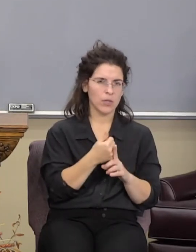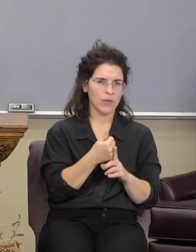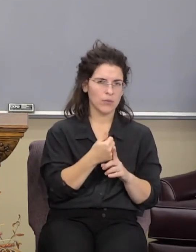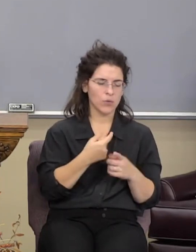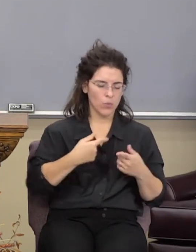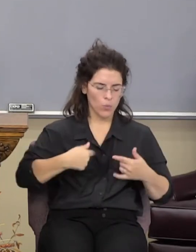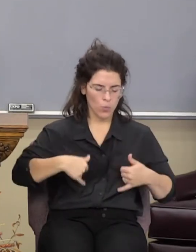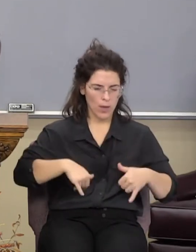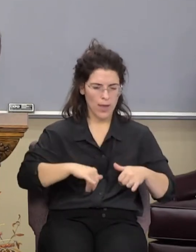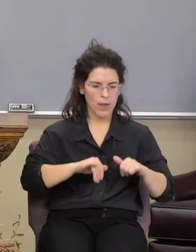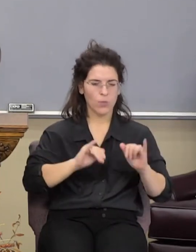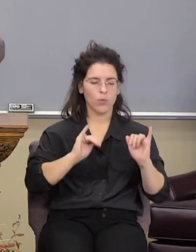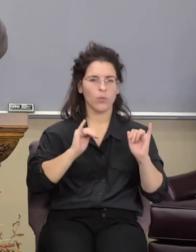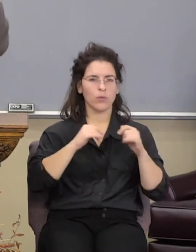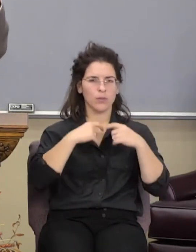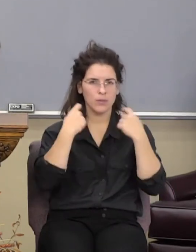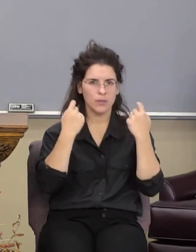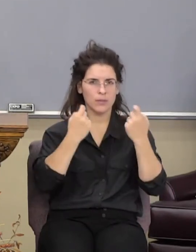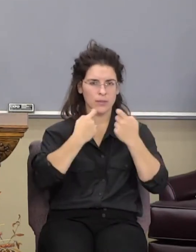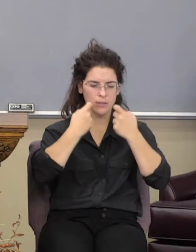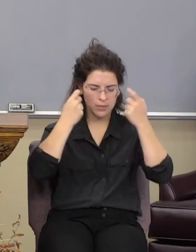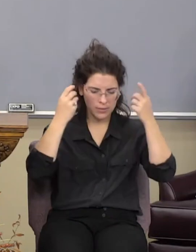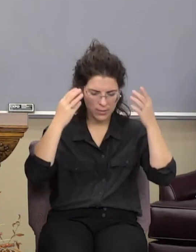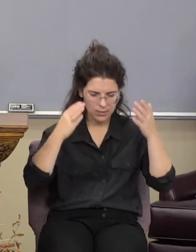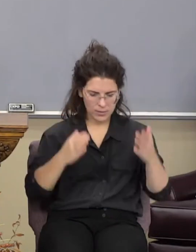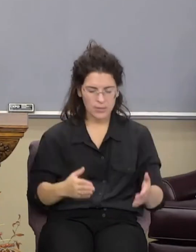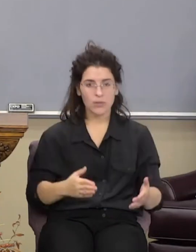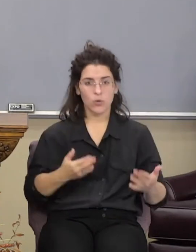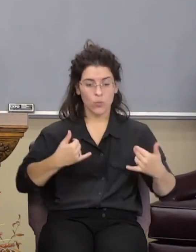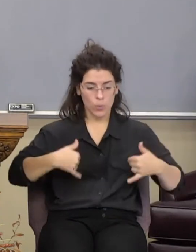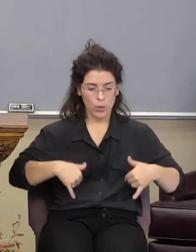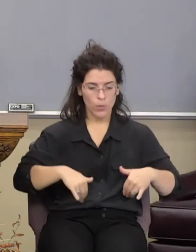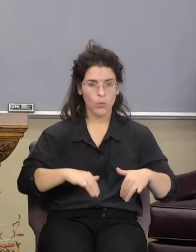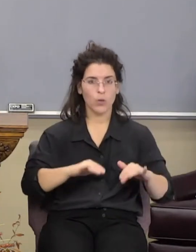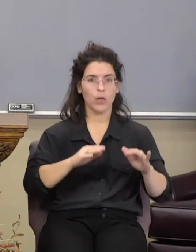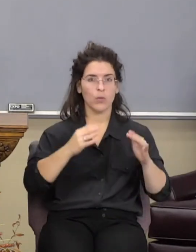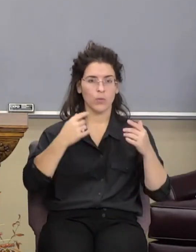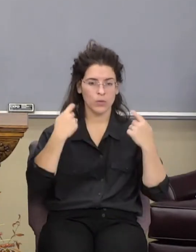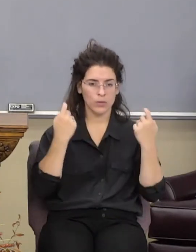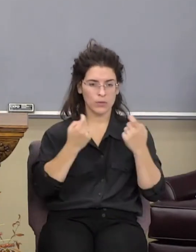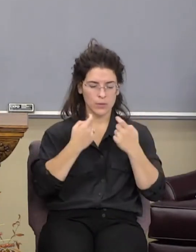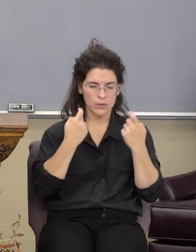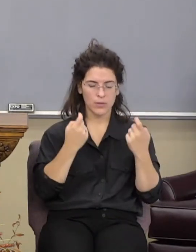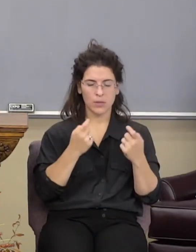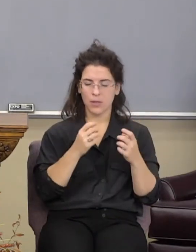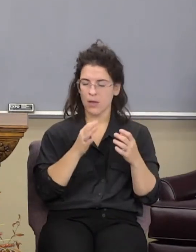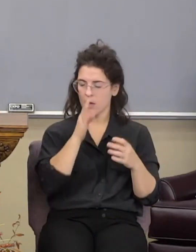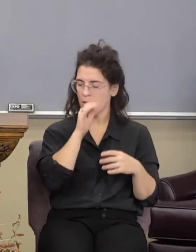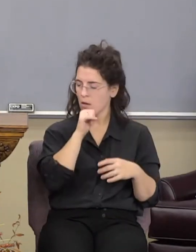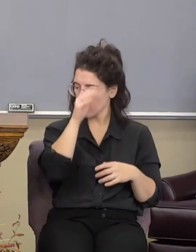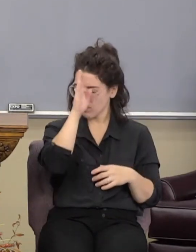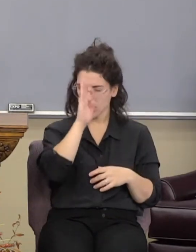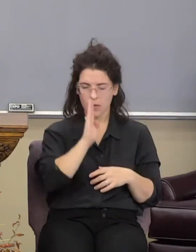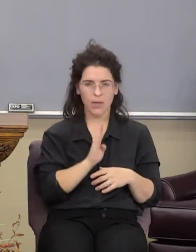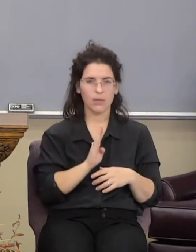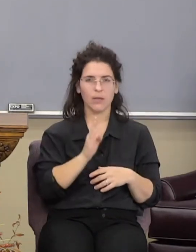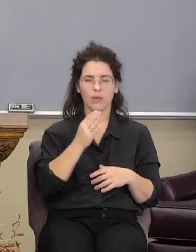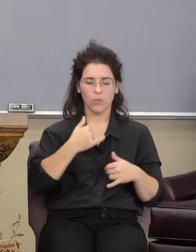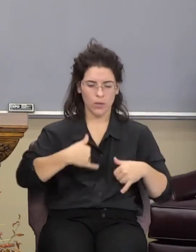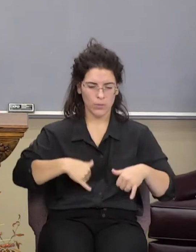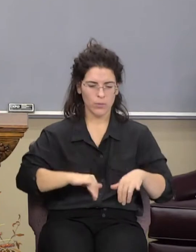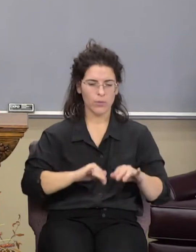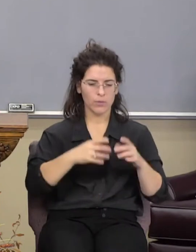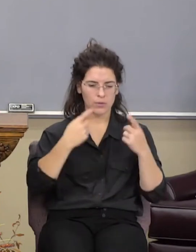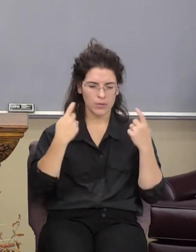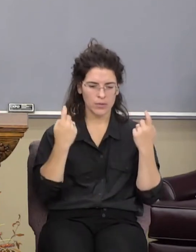While we were yet sinners, while we were yet ungodly, while we